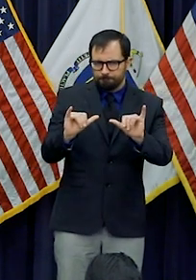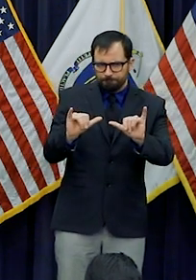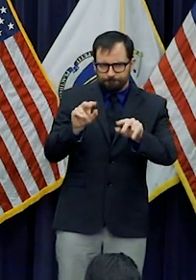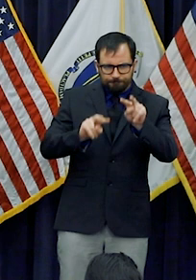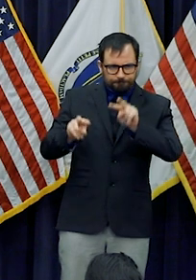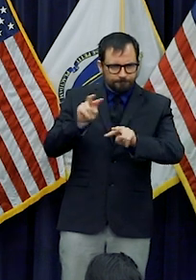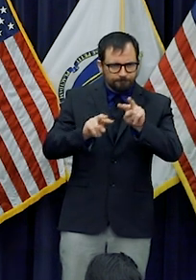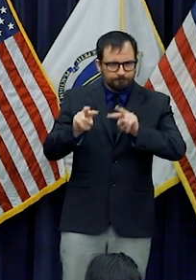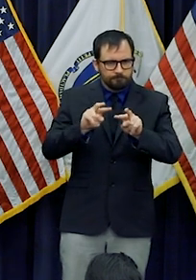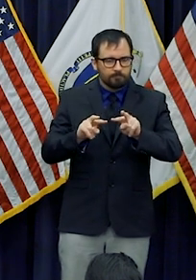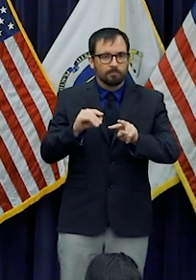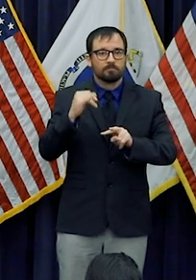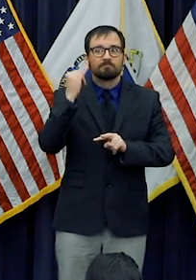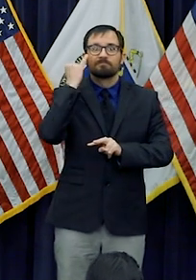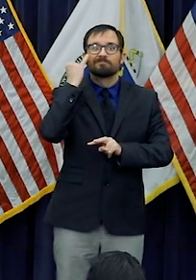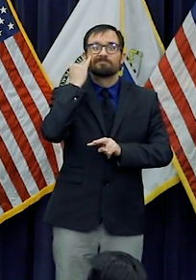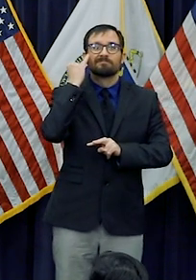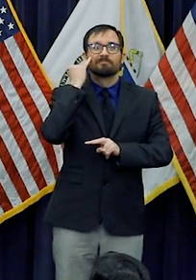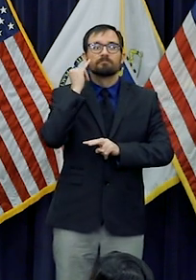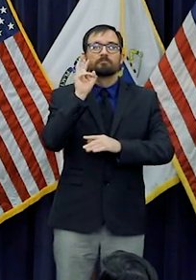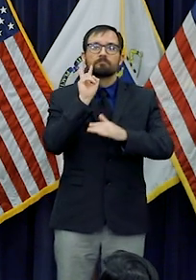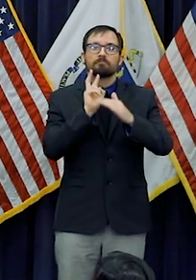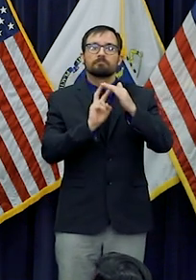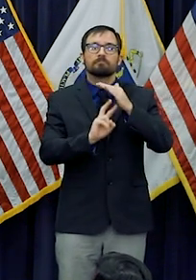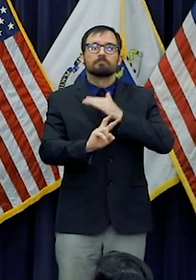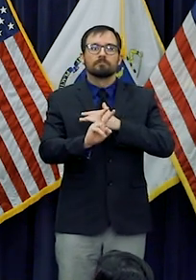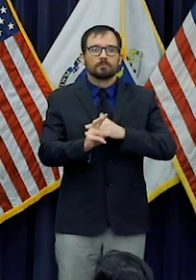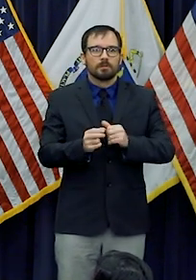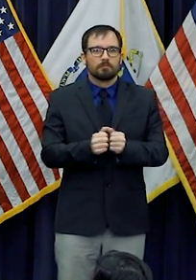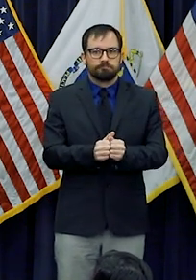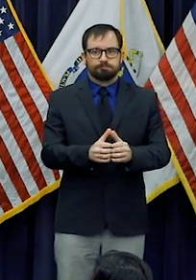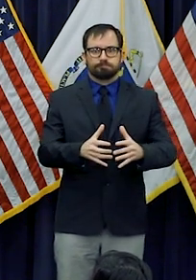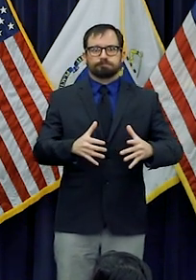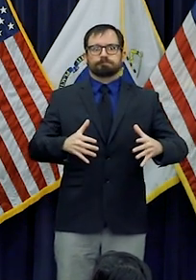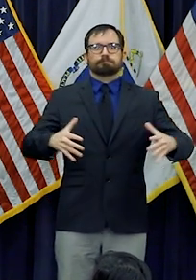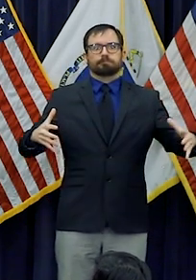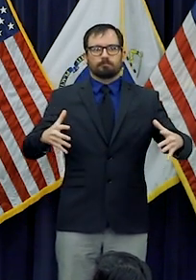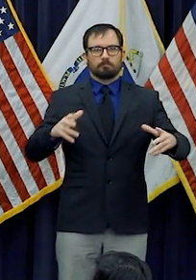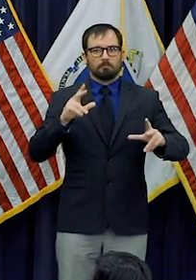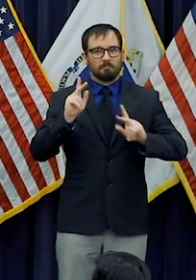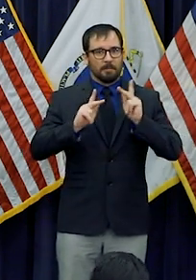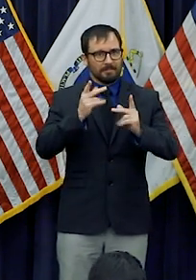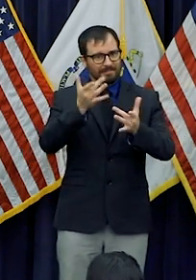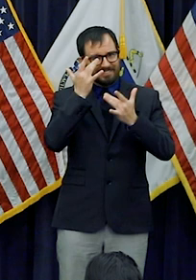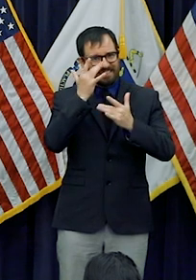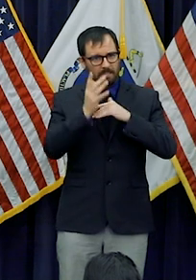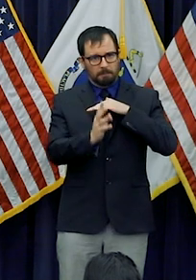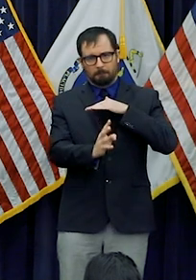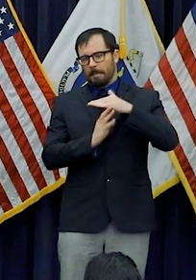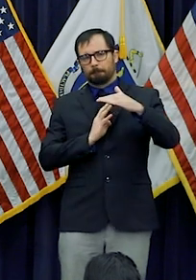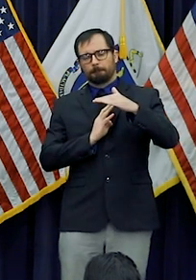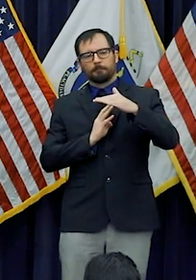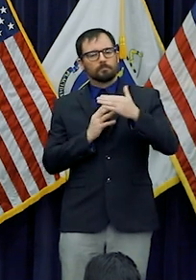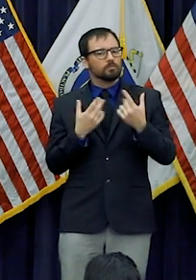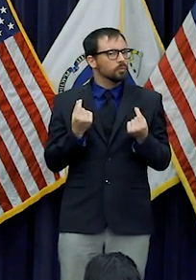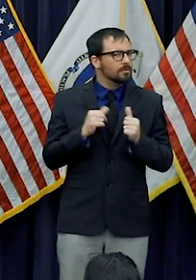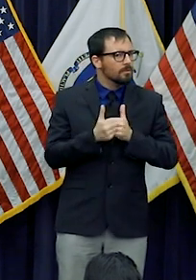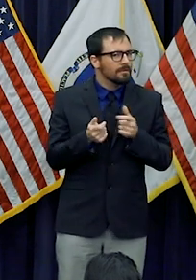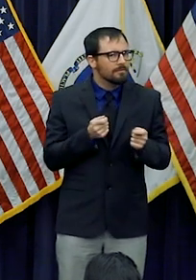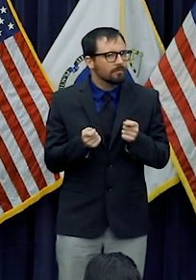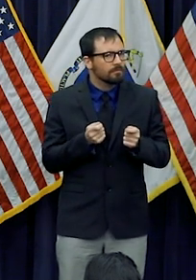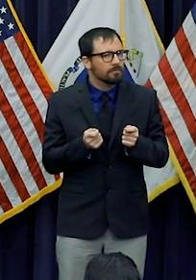capacity for managing COVID-19 care with our existing capacity and including alternative medical